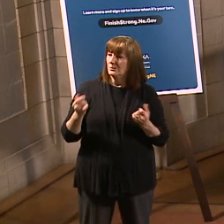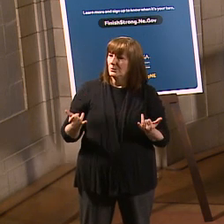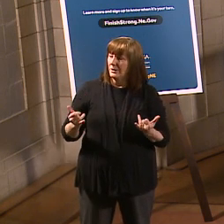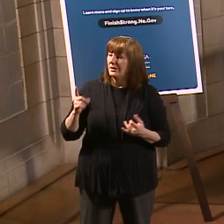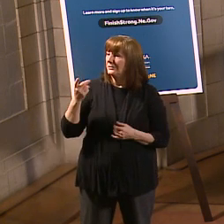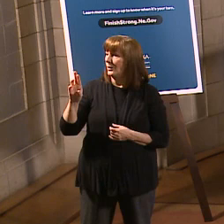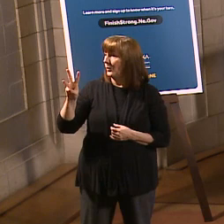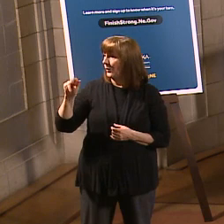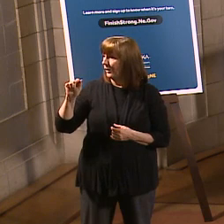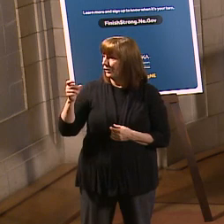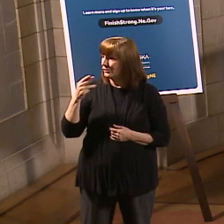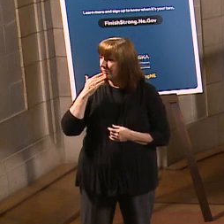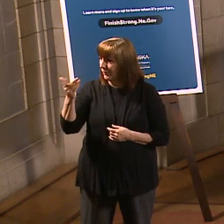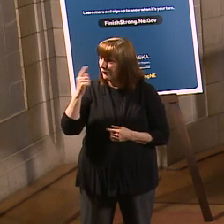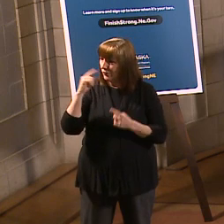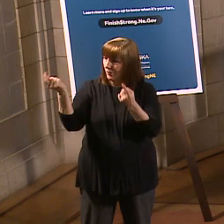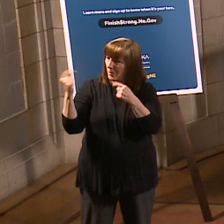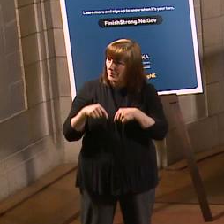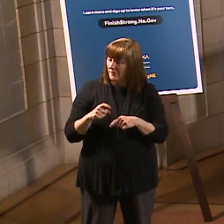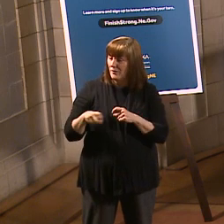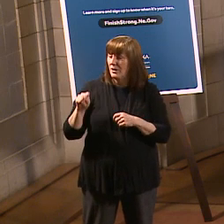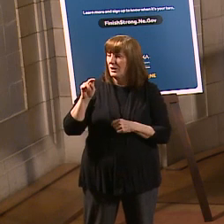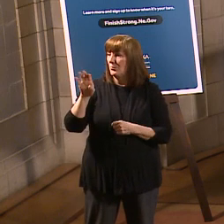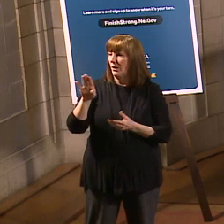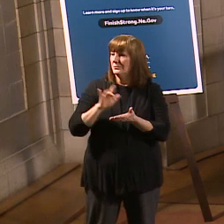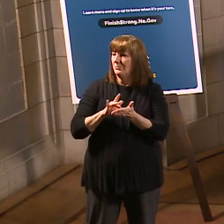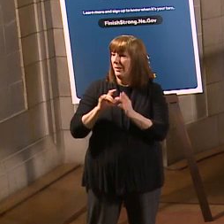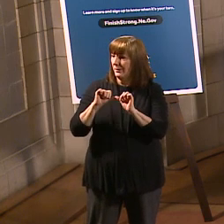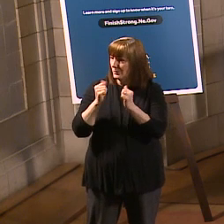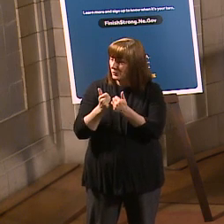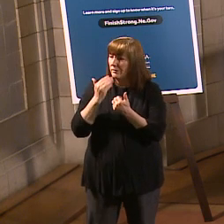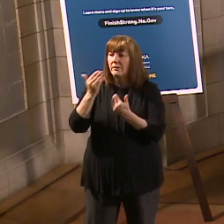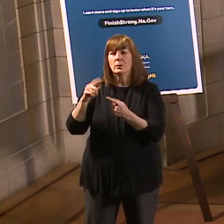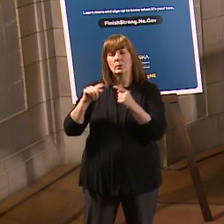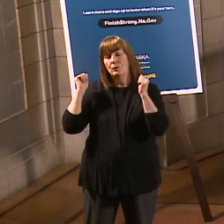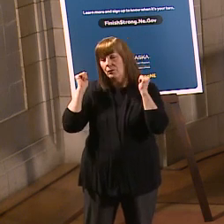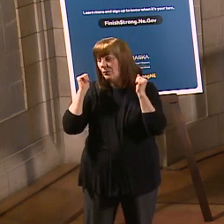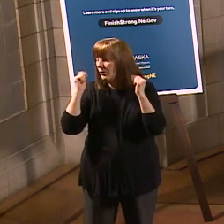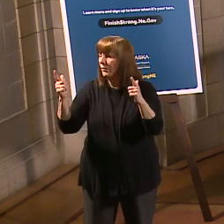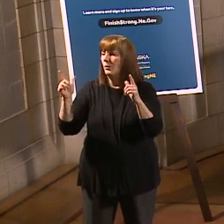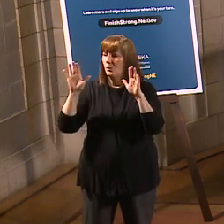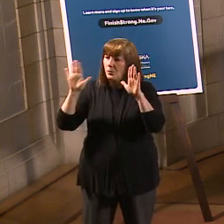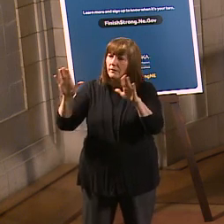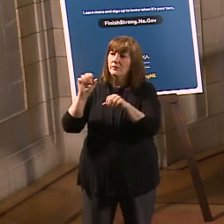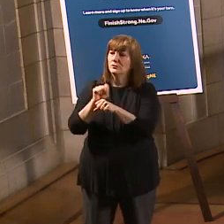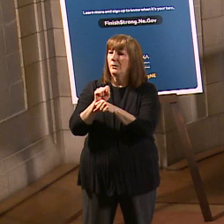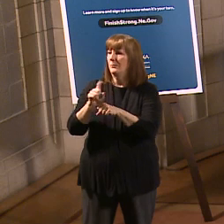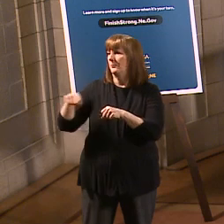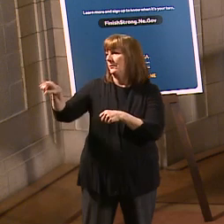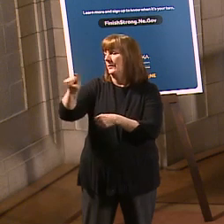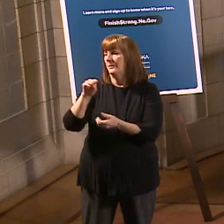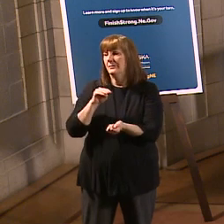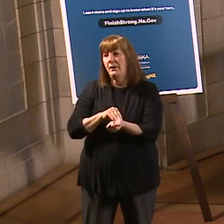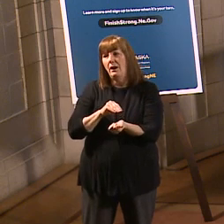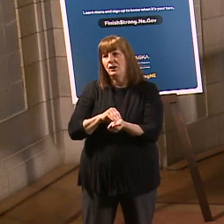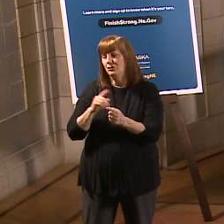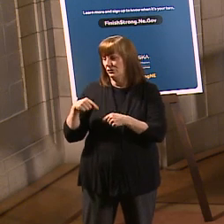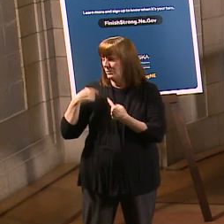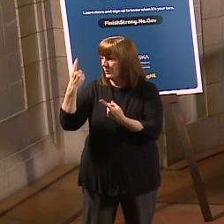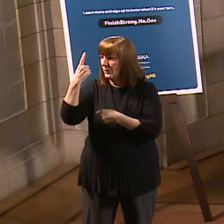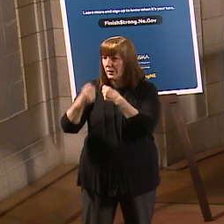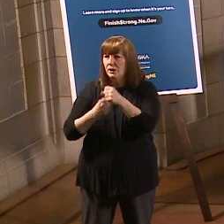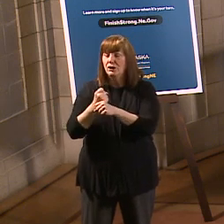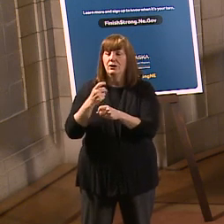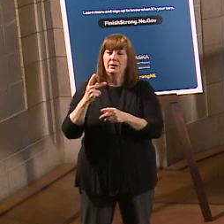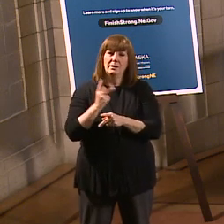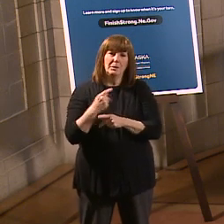Dr. Walsh, thank you very much for coming from the Nebraska Medical Association. And again, thank you to all the great work that doctors have been doing throughout the course of this last year to keep us